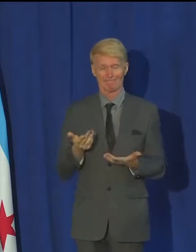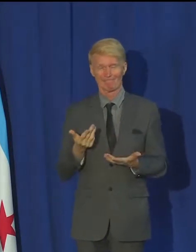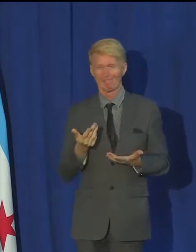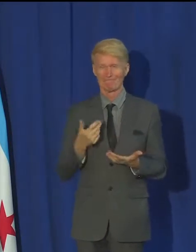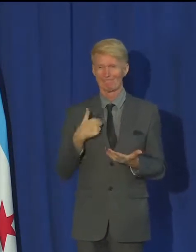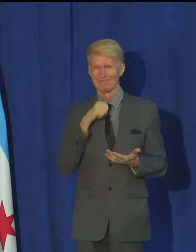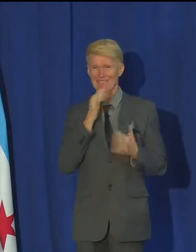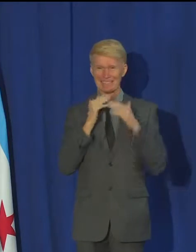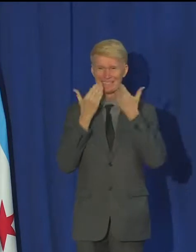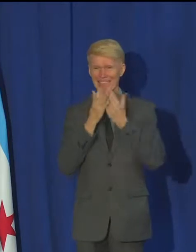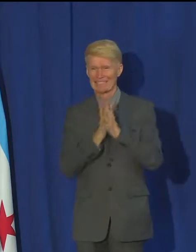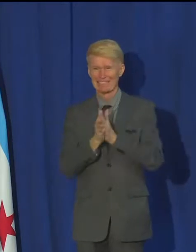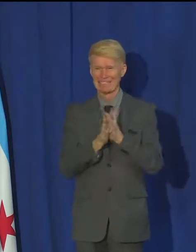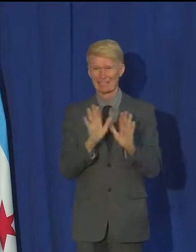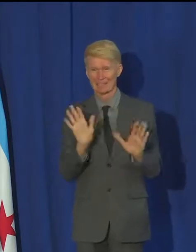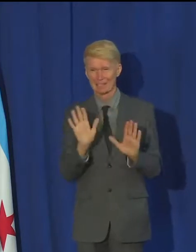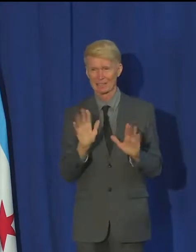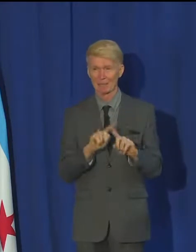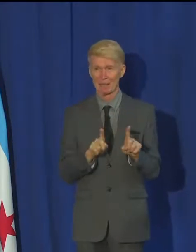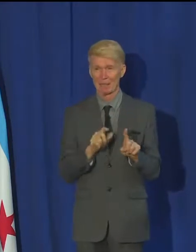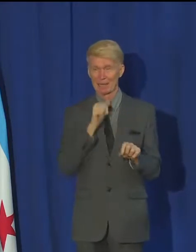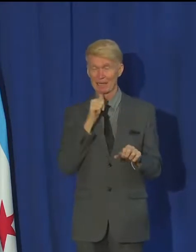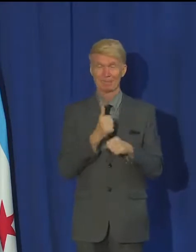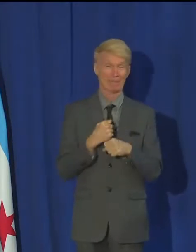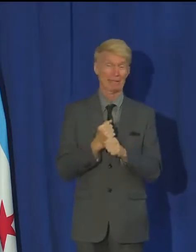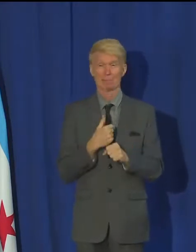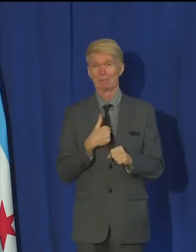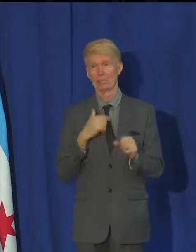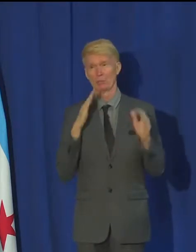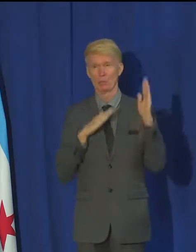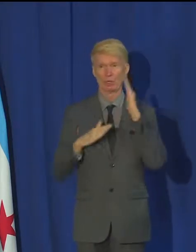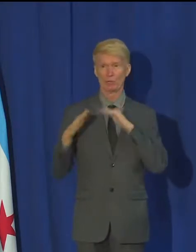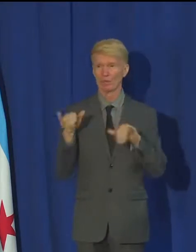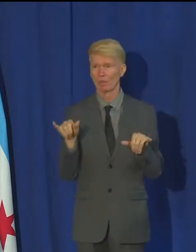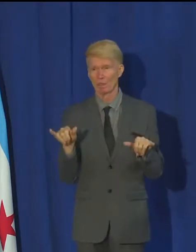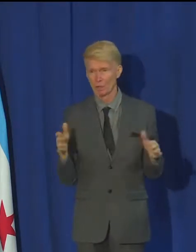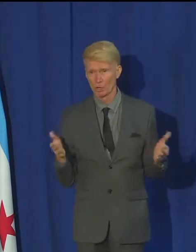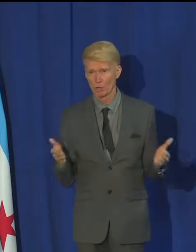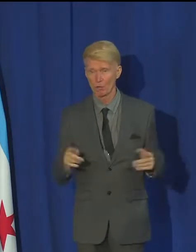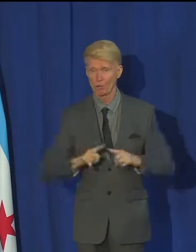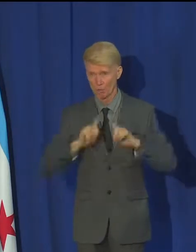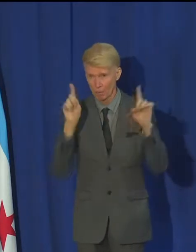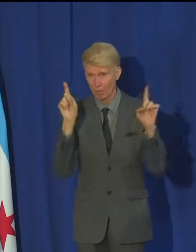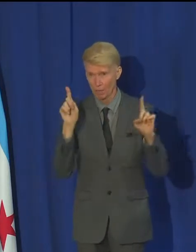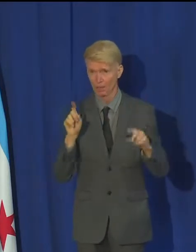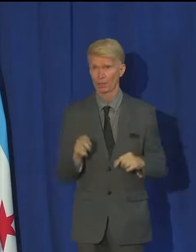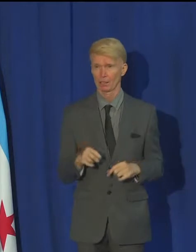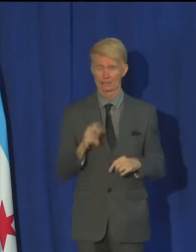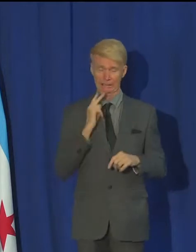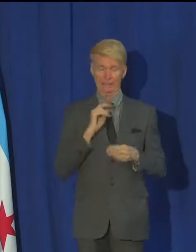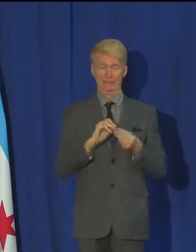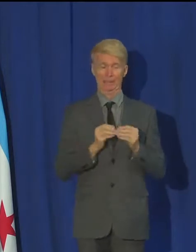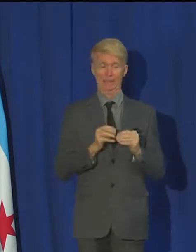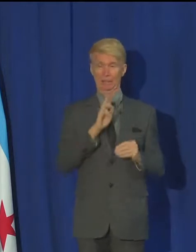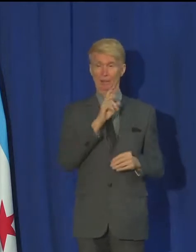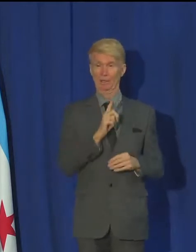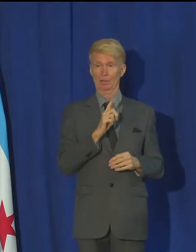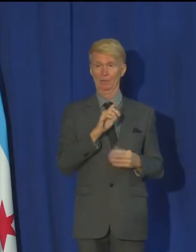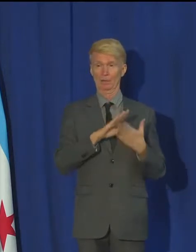happy. It does not make me extremely worried. But if we see this number going